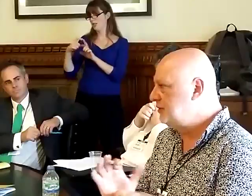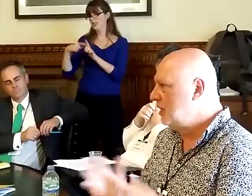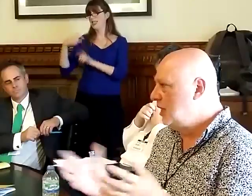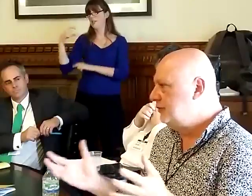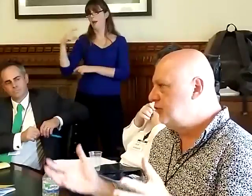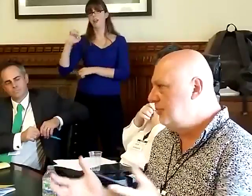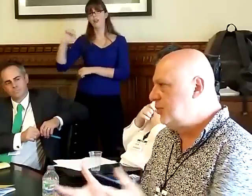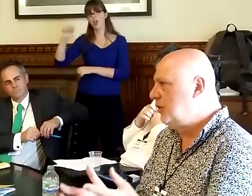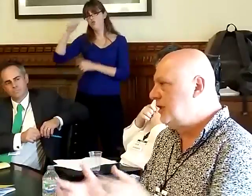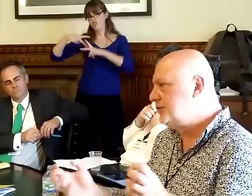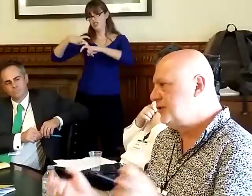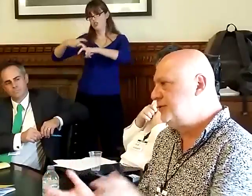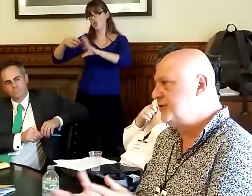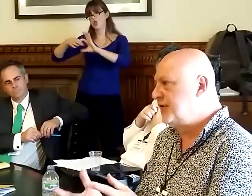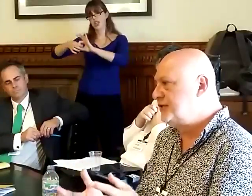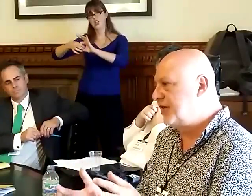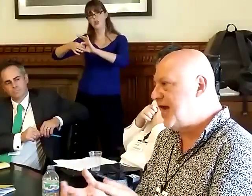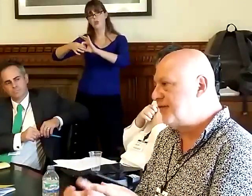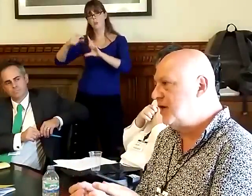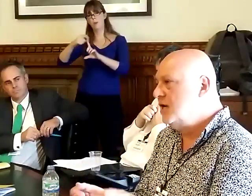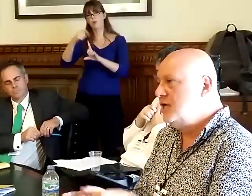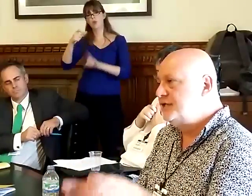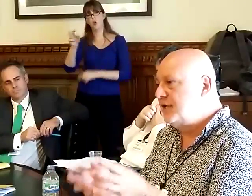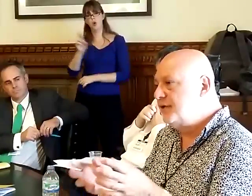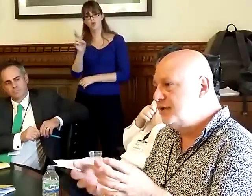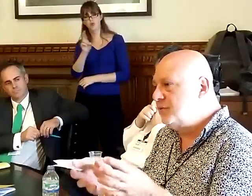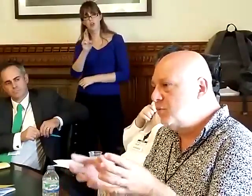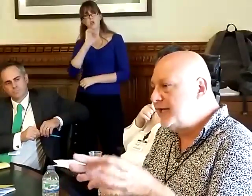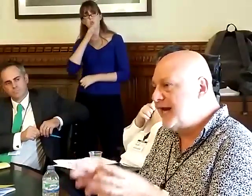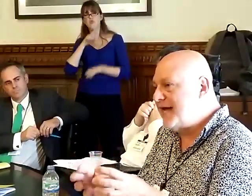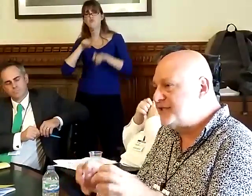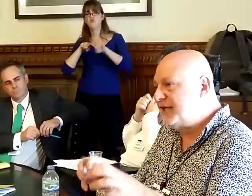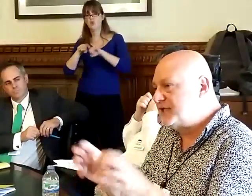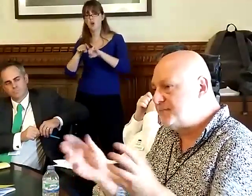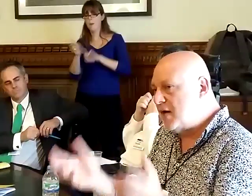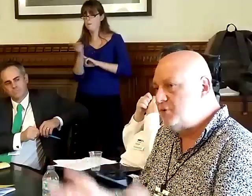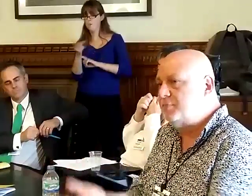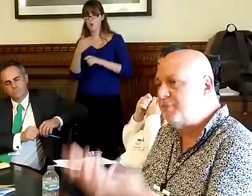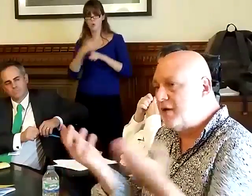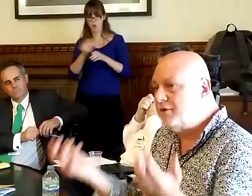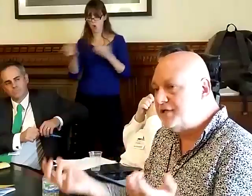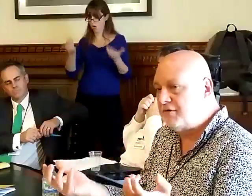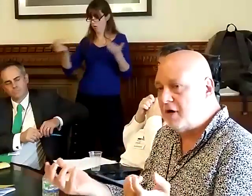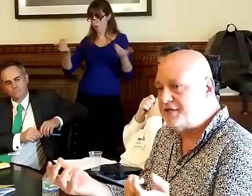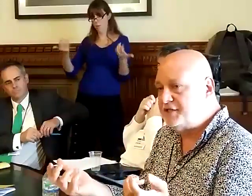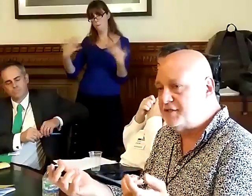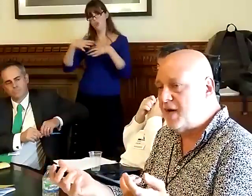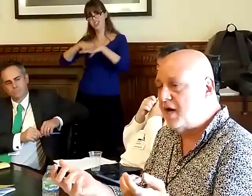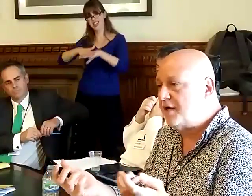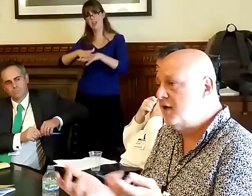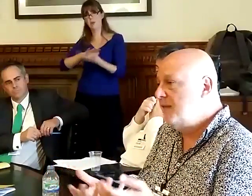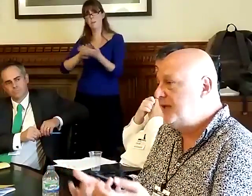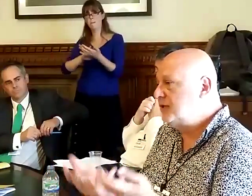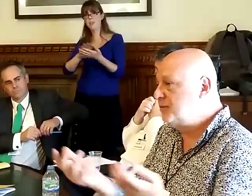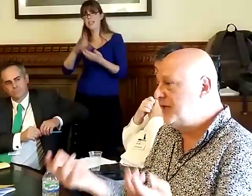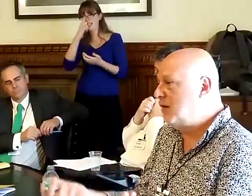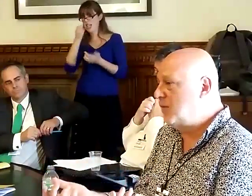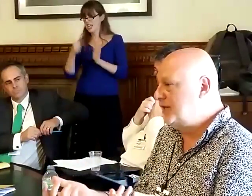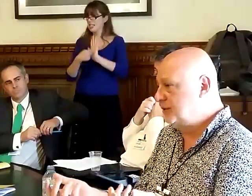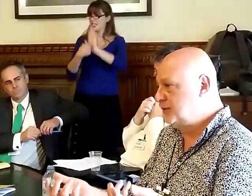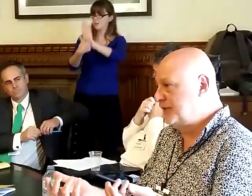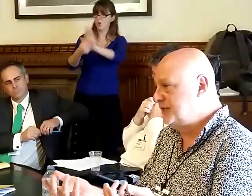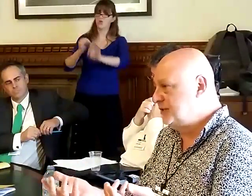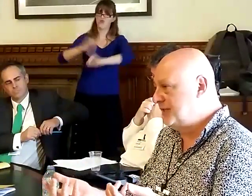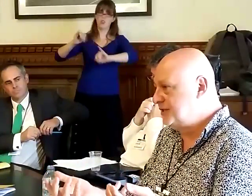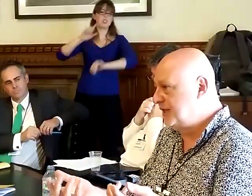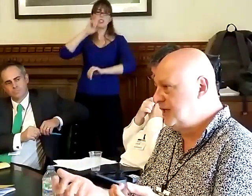lottery research and try and put those two things together so that we can actually expose and blow this crisis apart. Because we